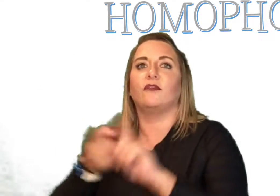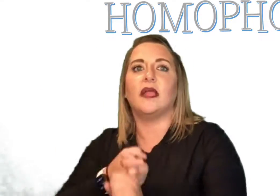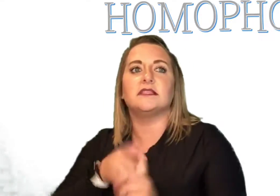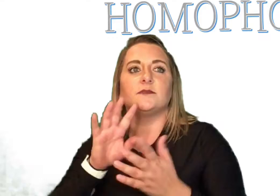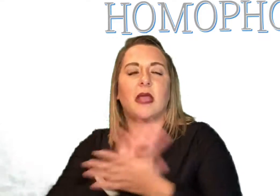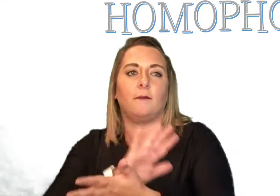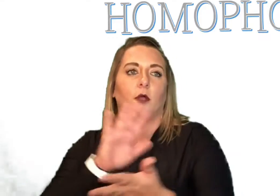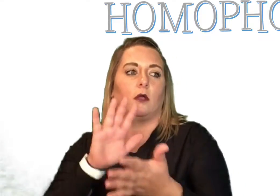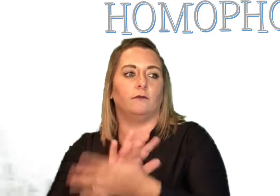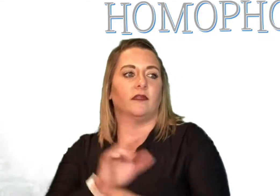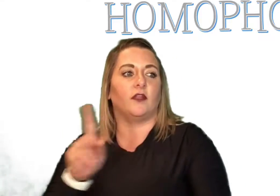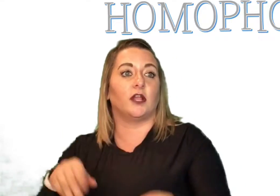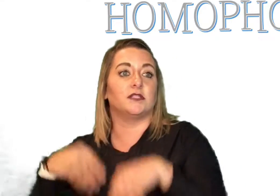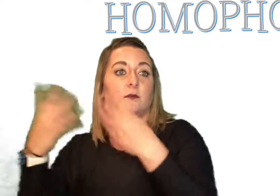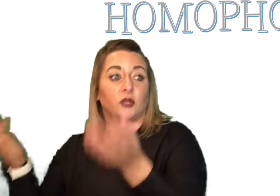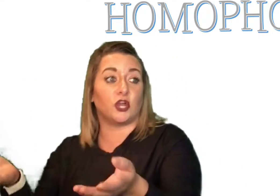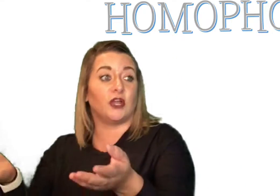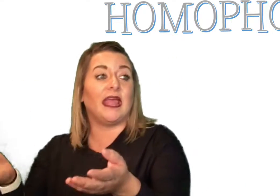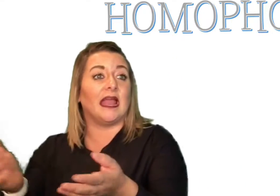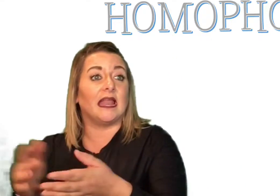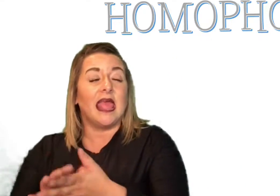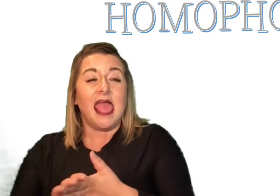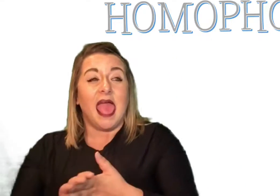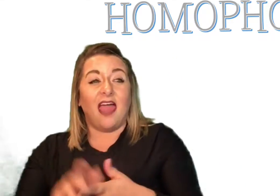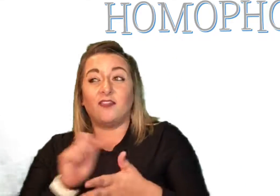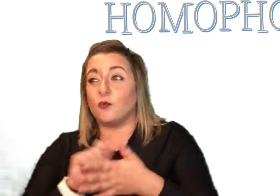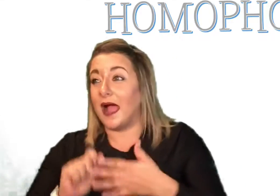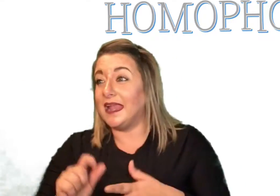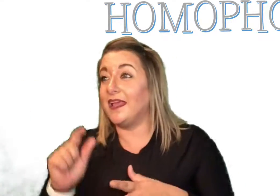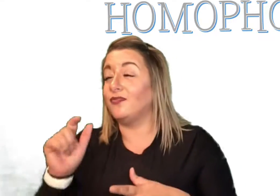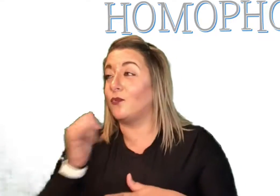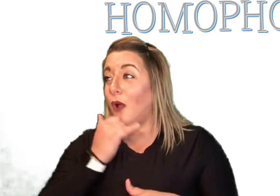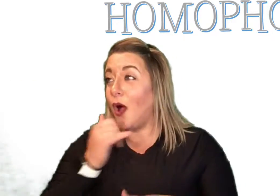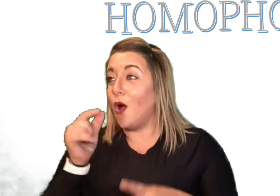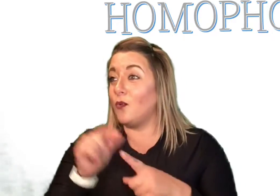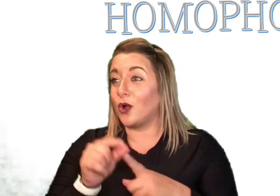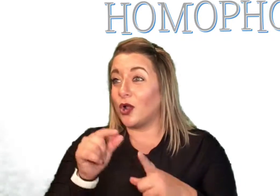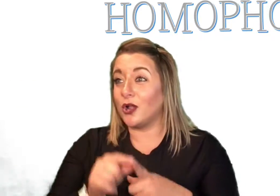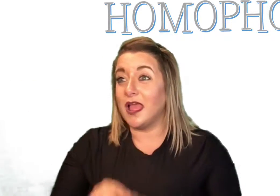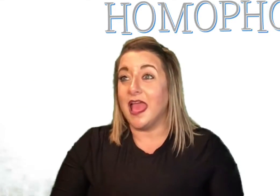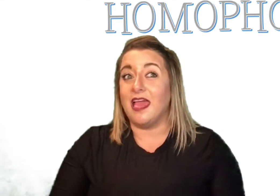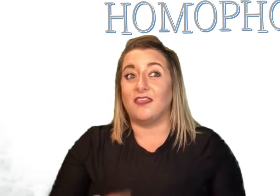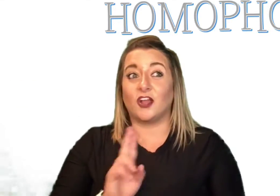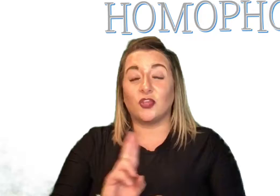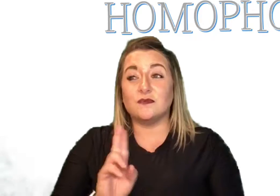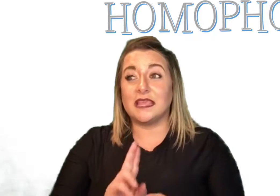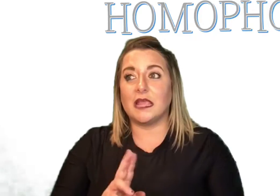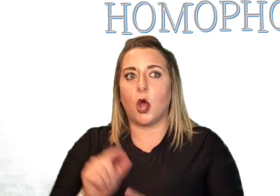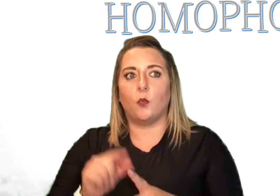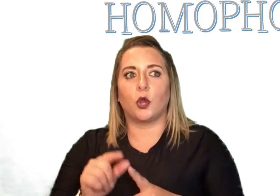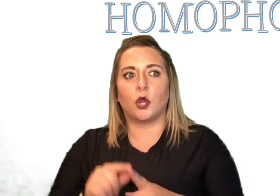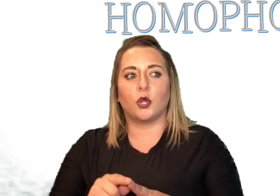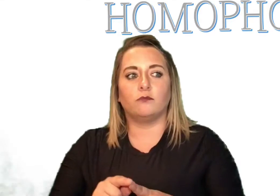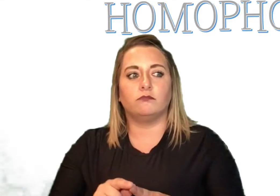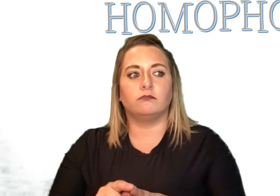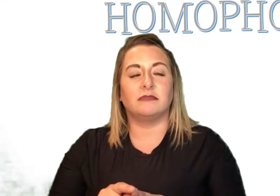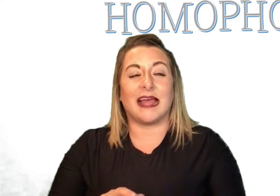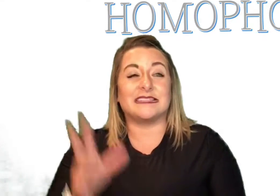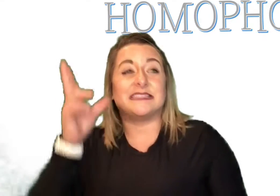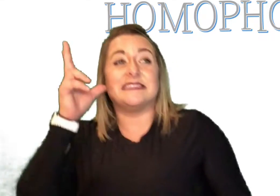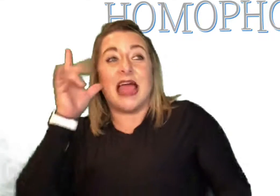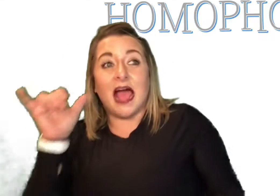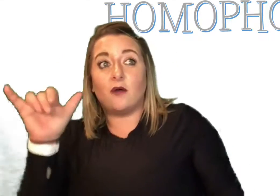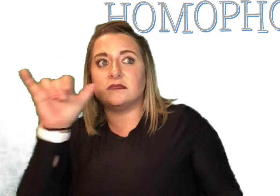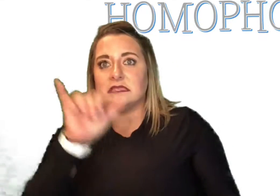your friend's paper that they're going to turn in, and they're writing the wrong word, they're using a word